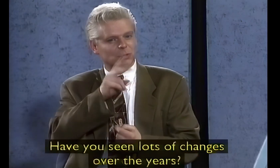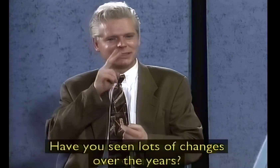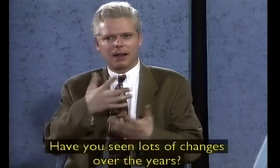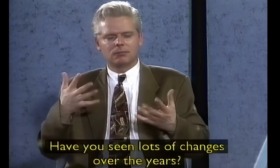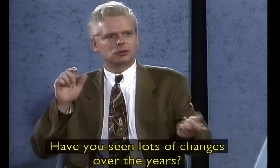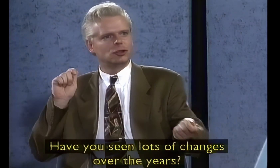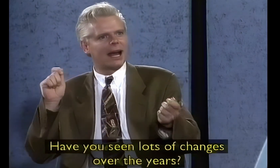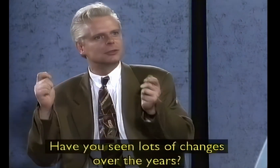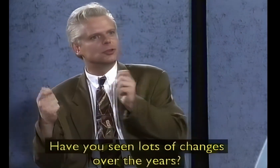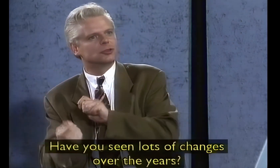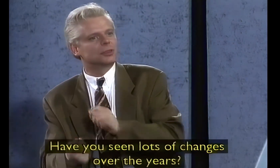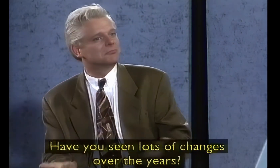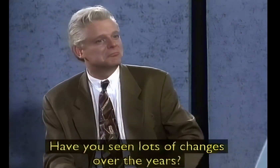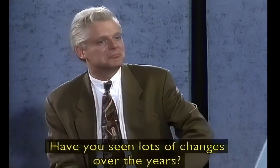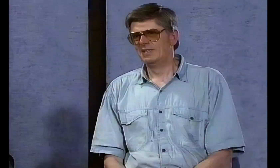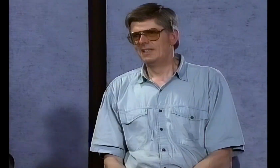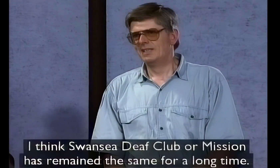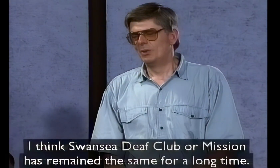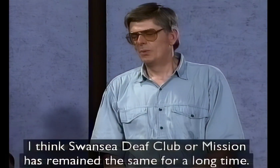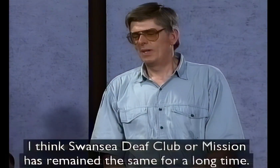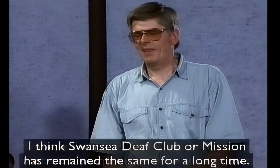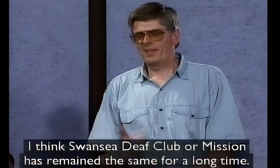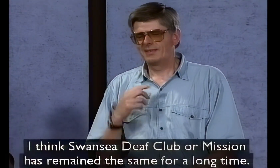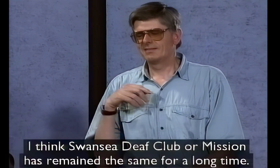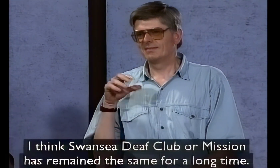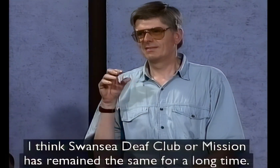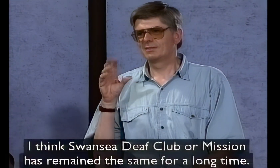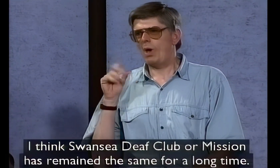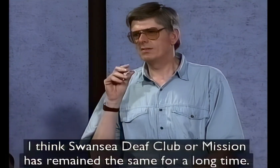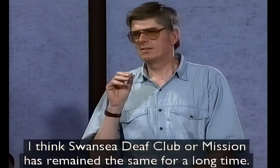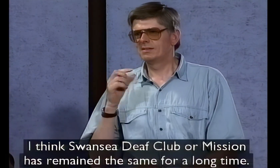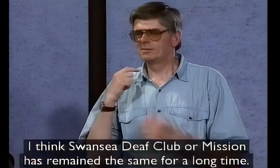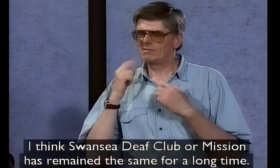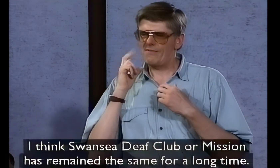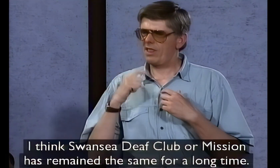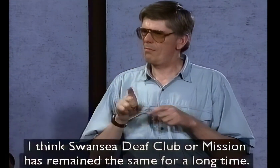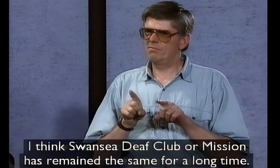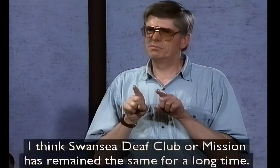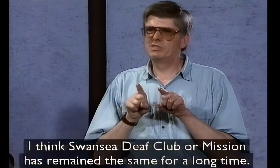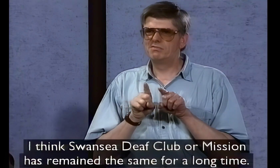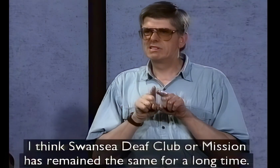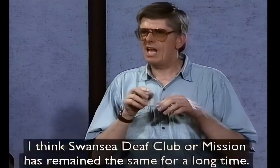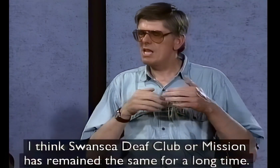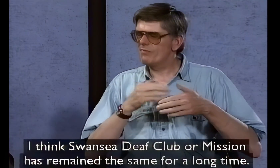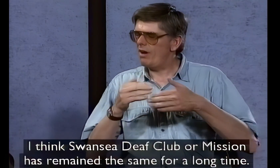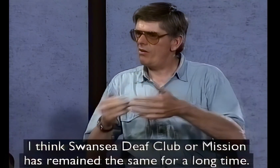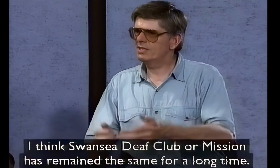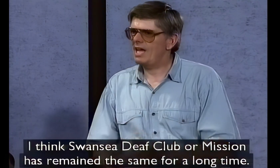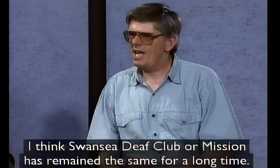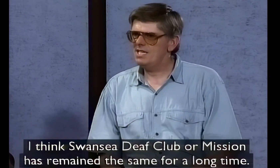Club. Have you seen a lot of changes over the years? Well, I think Swansea Deaf Club, or mission, has remained the